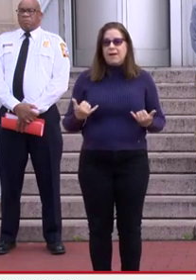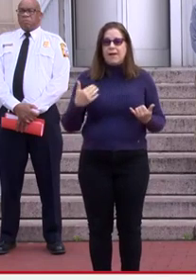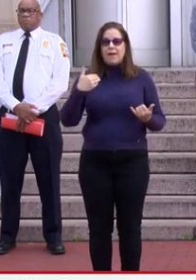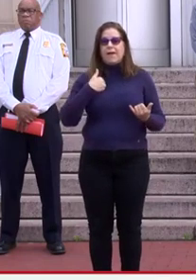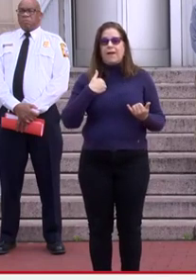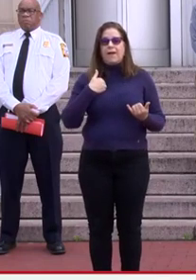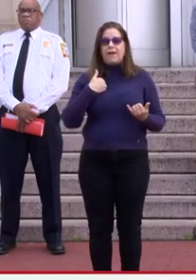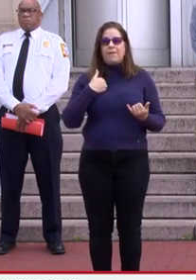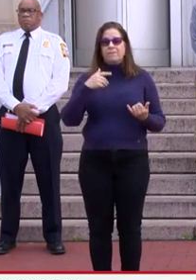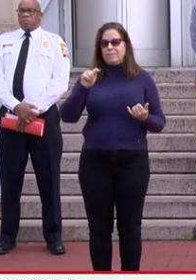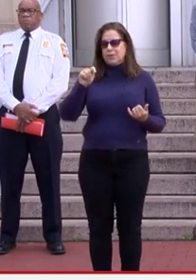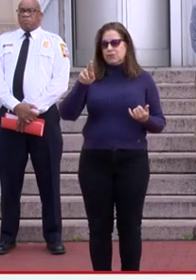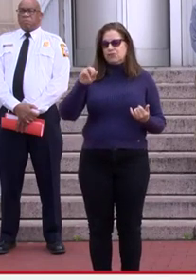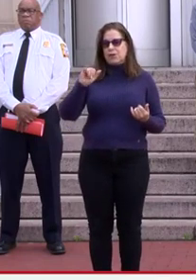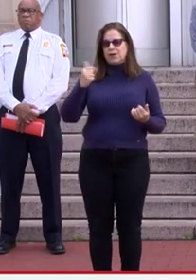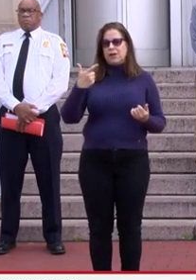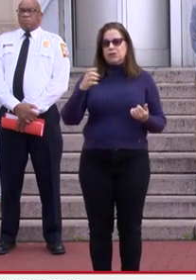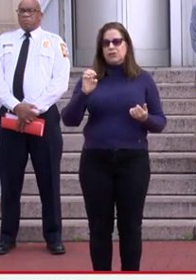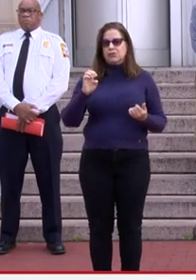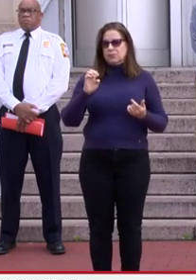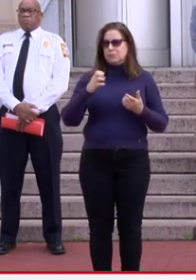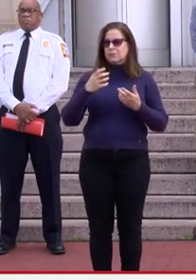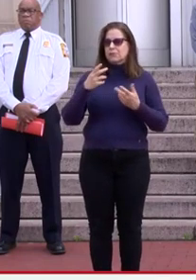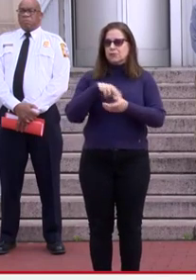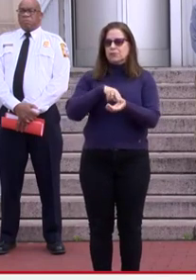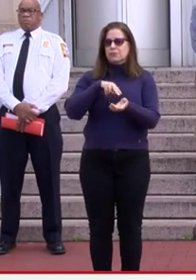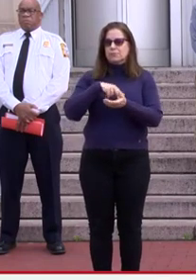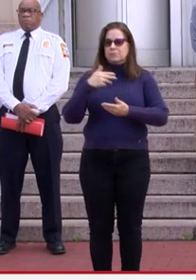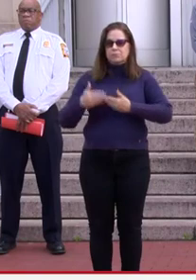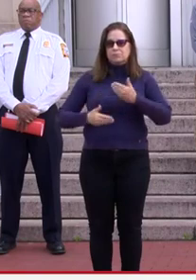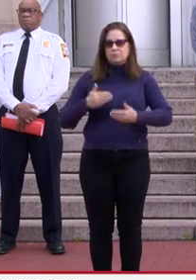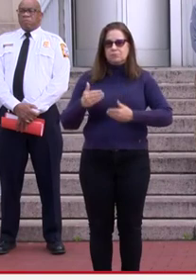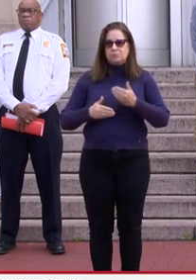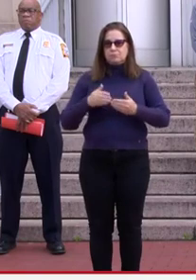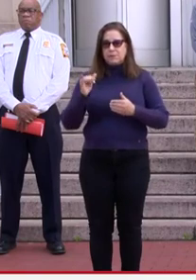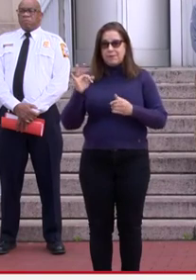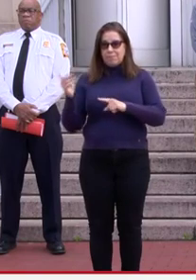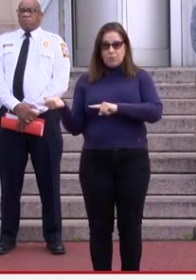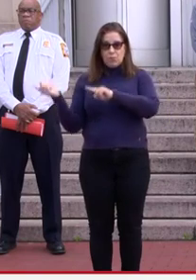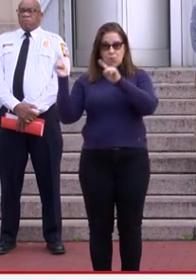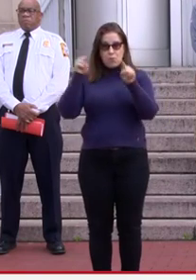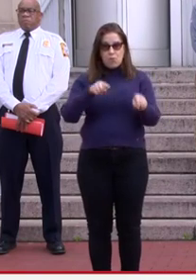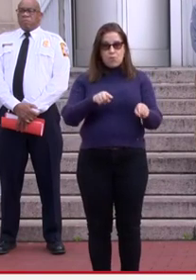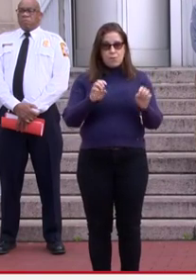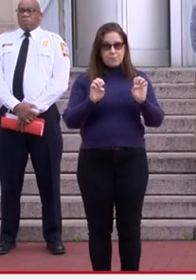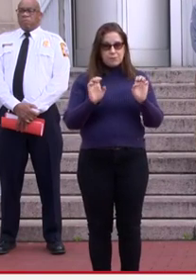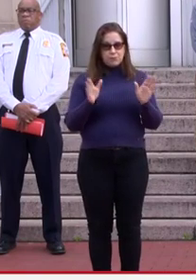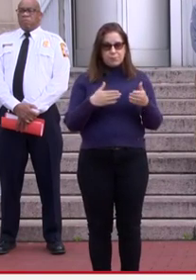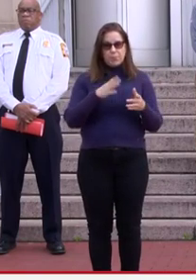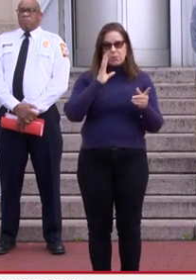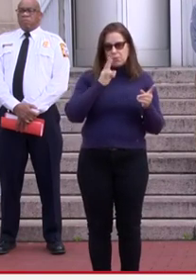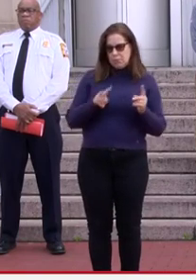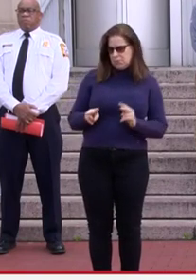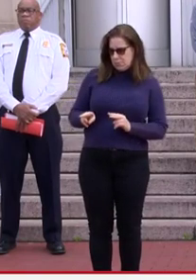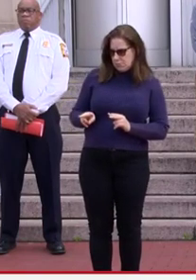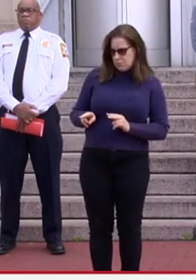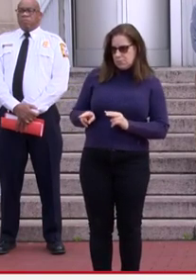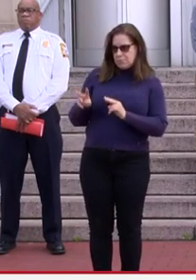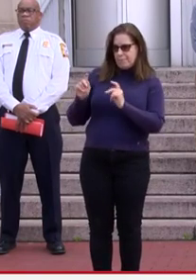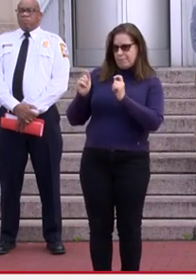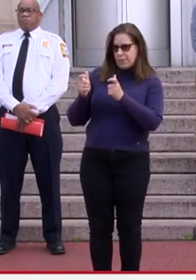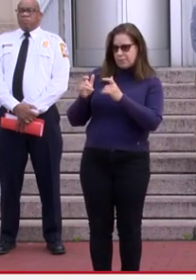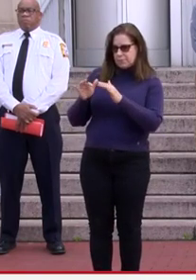processes where individuals who are going to the emergency rooms will be immediately triaged and separated when they have a suspicion